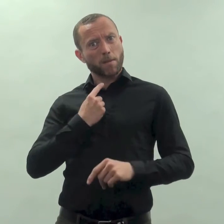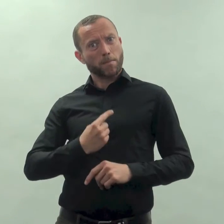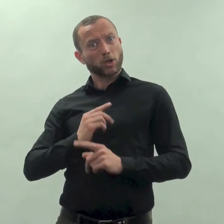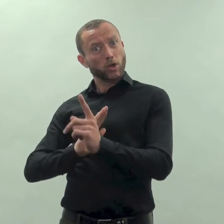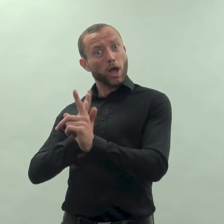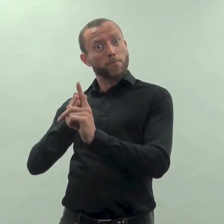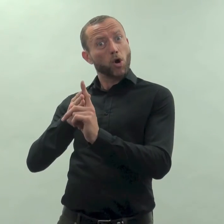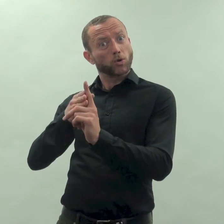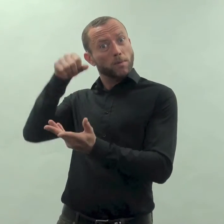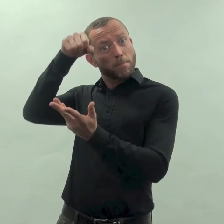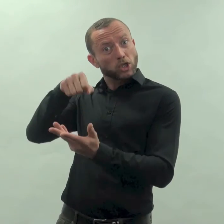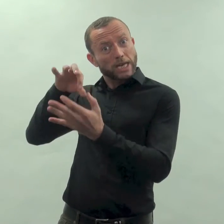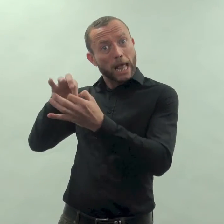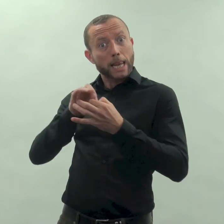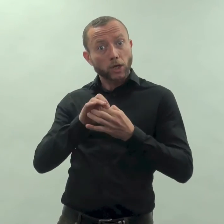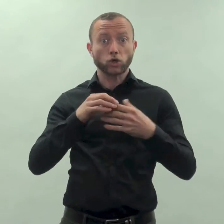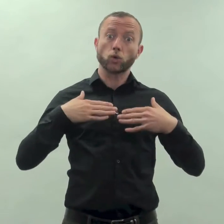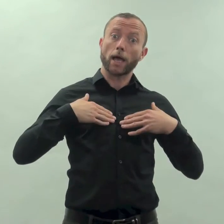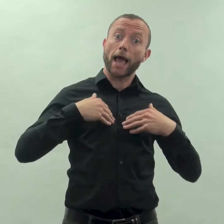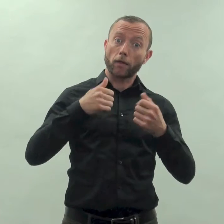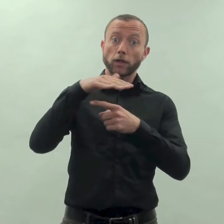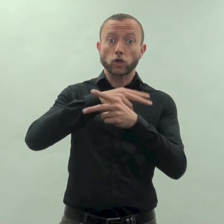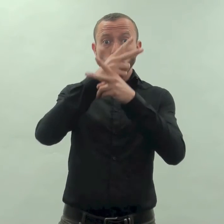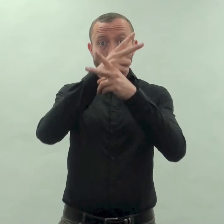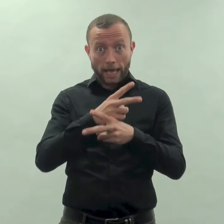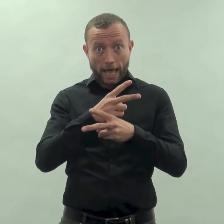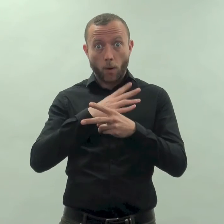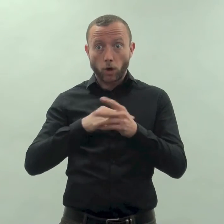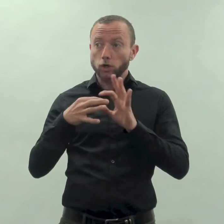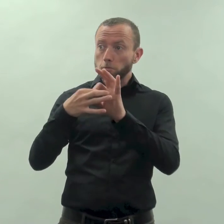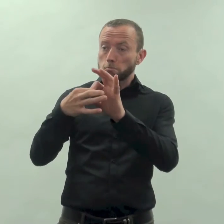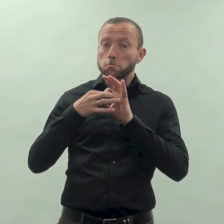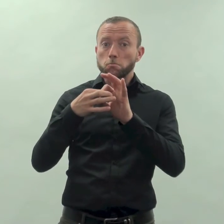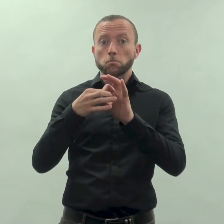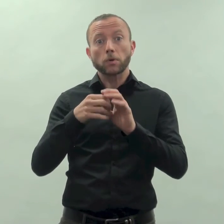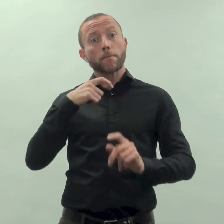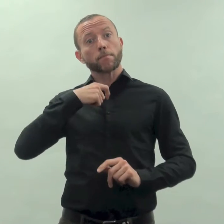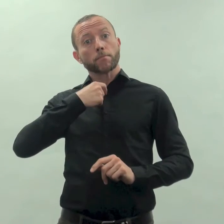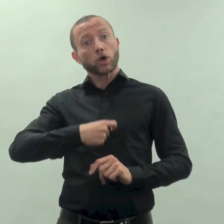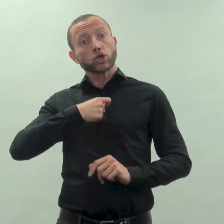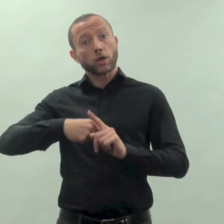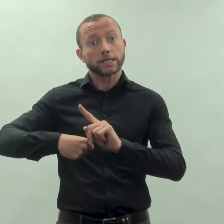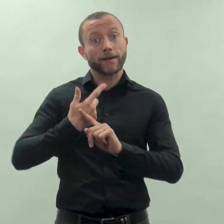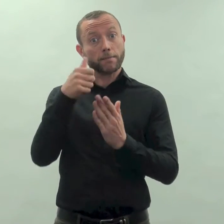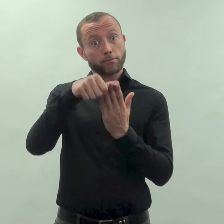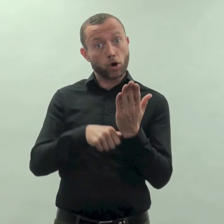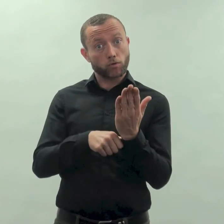lived experience of personalised approaches to health and social care to participate in a personal development